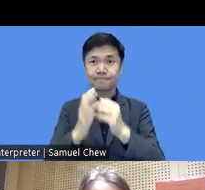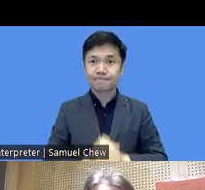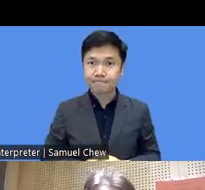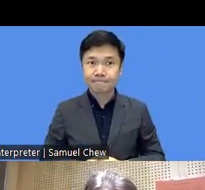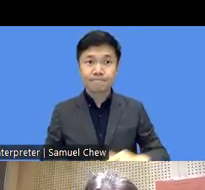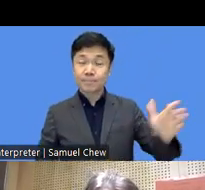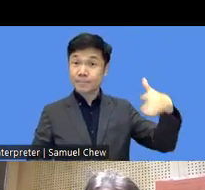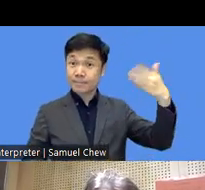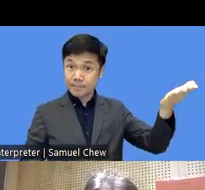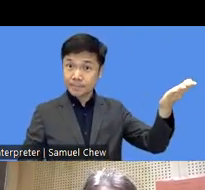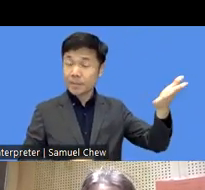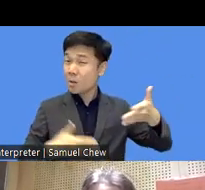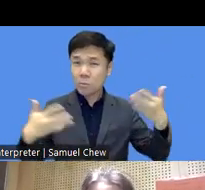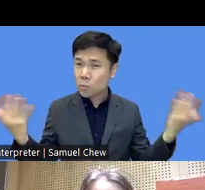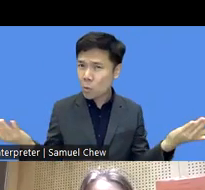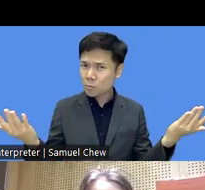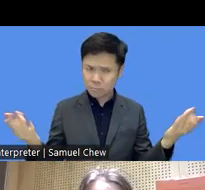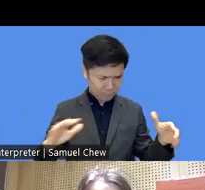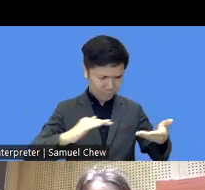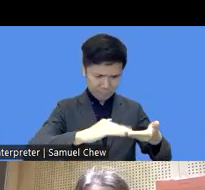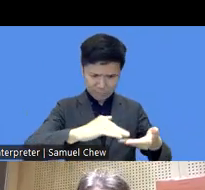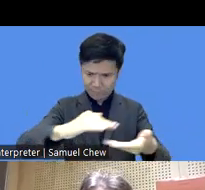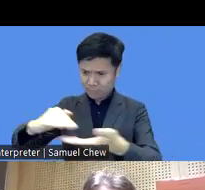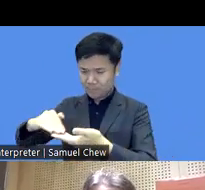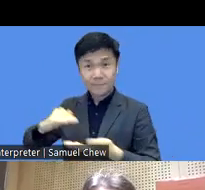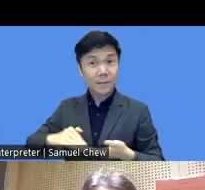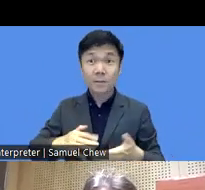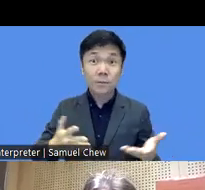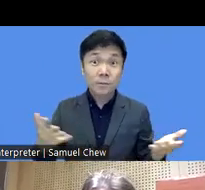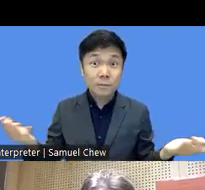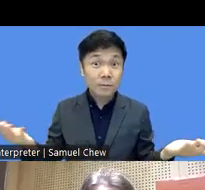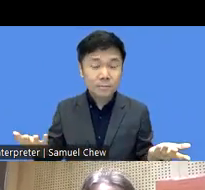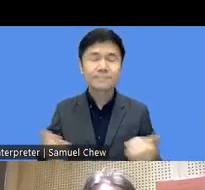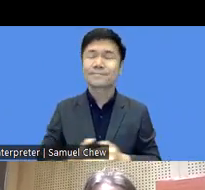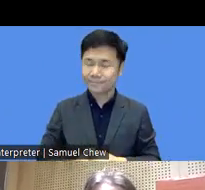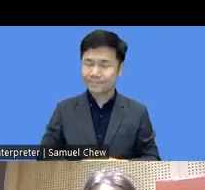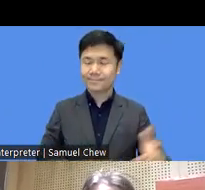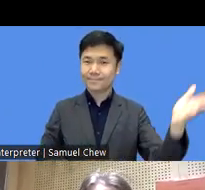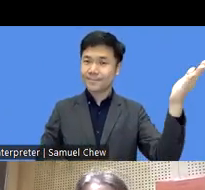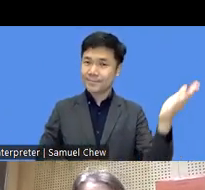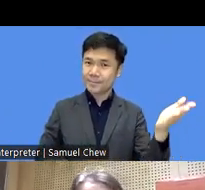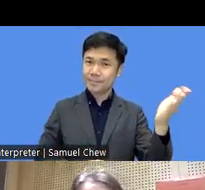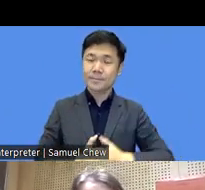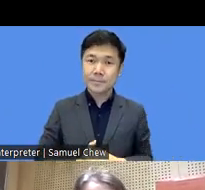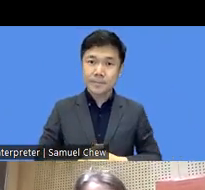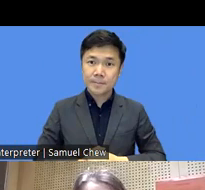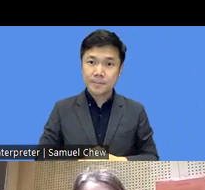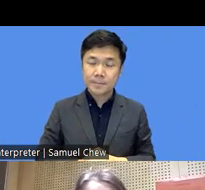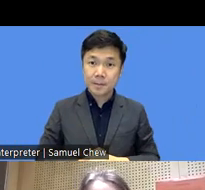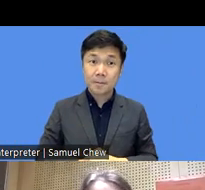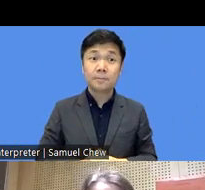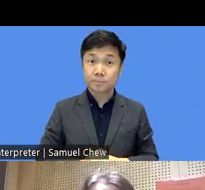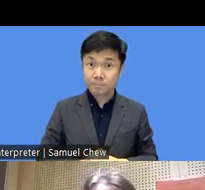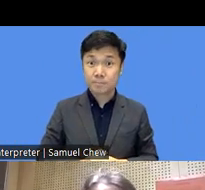this shows a bit of an overview of what we mean by the whole of society. Diapositiva, vamos a ver. Stakeholder